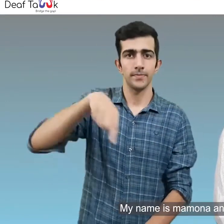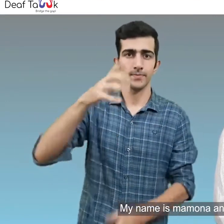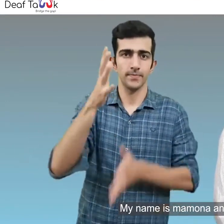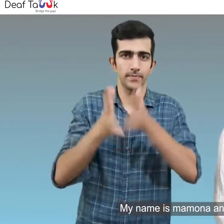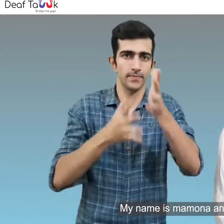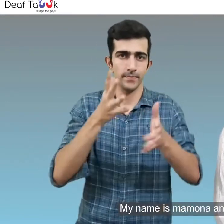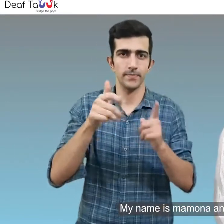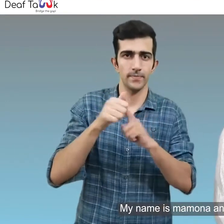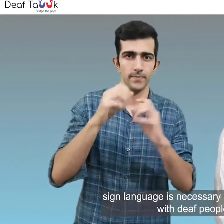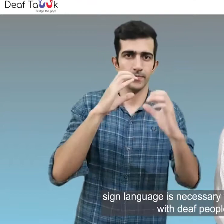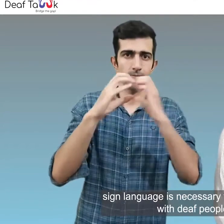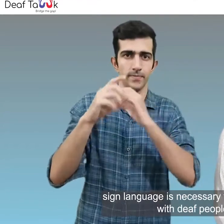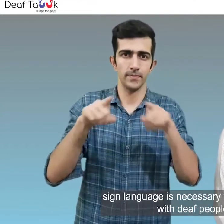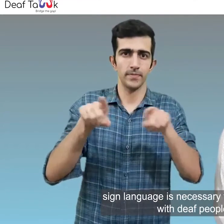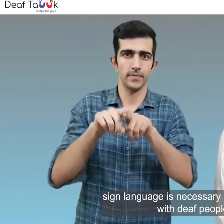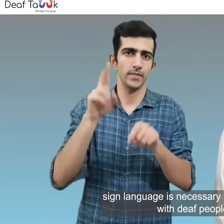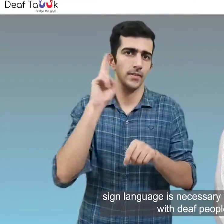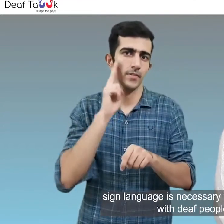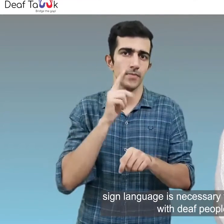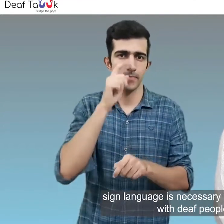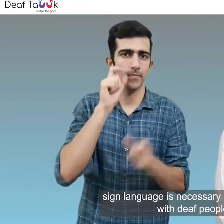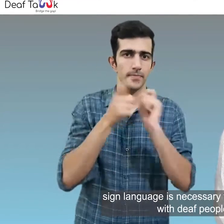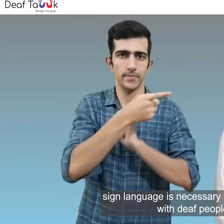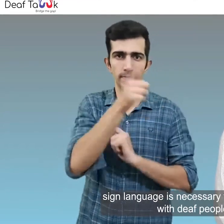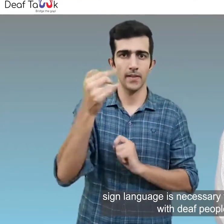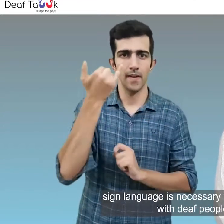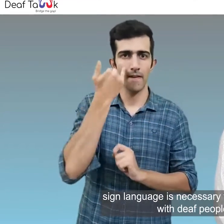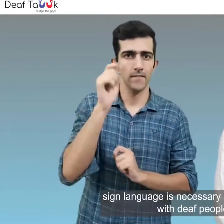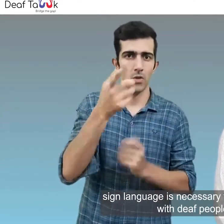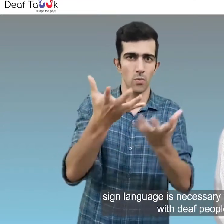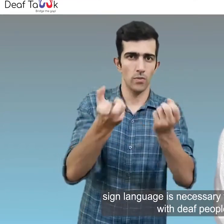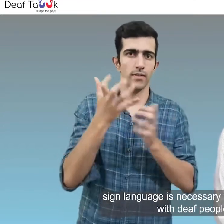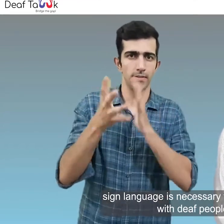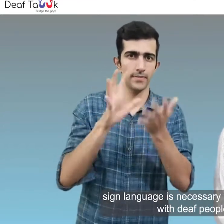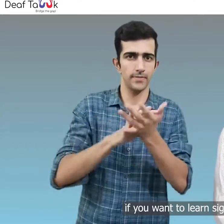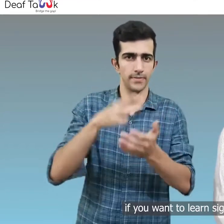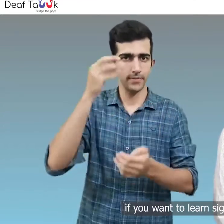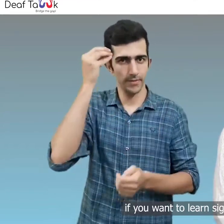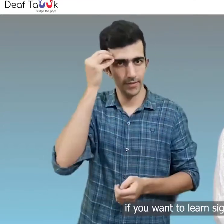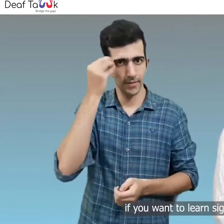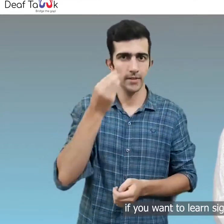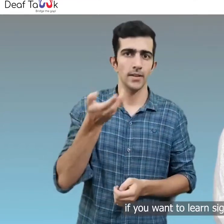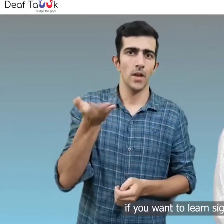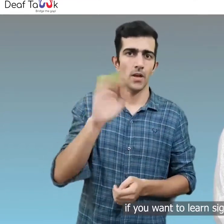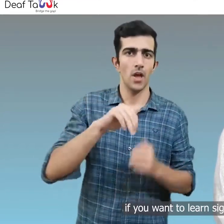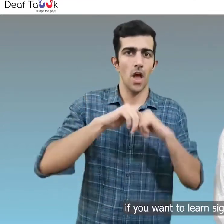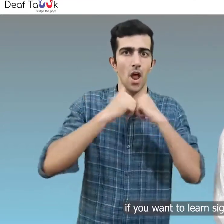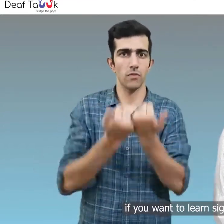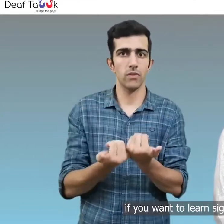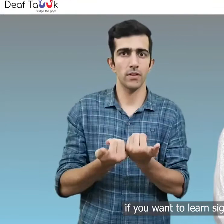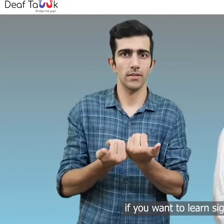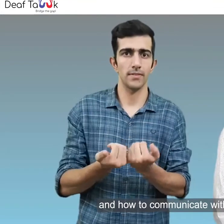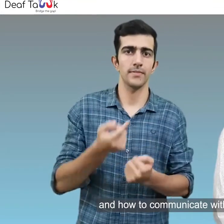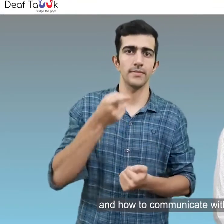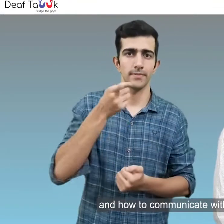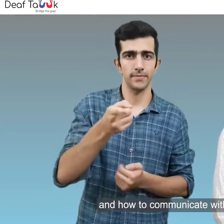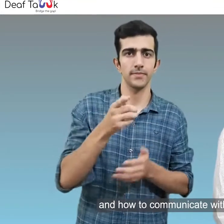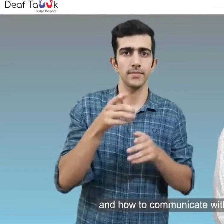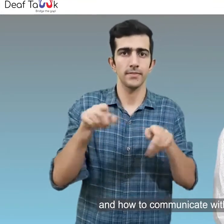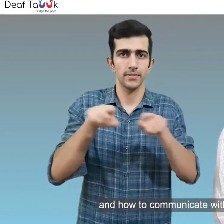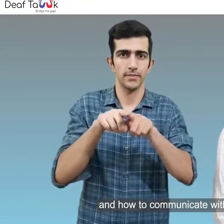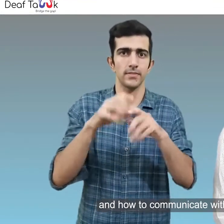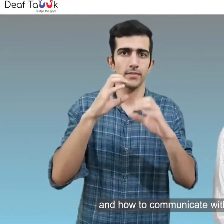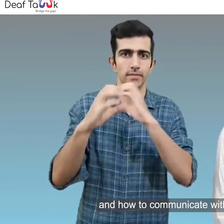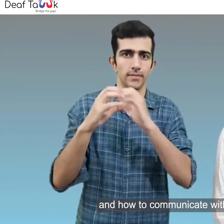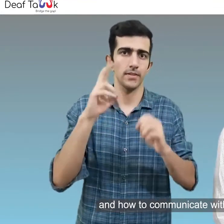I am hearing sign language is necessary to communicate with deaf people. If you want to learn sign language and how